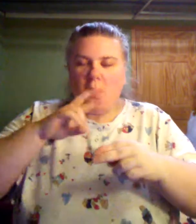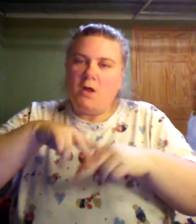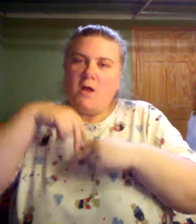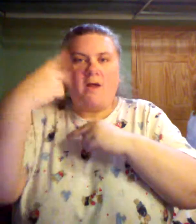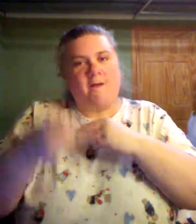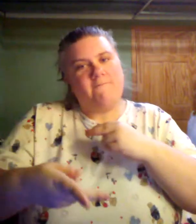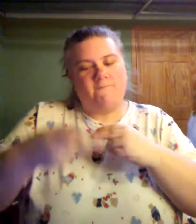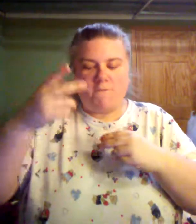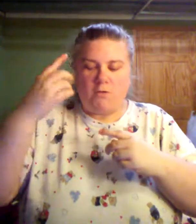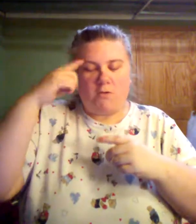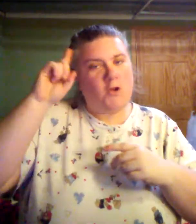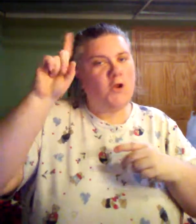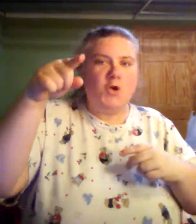I'm falling for you